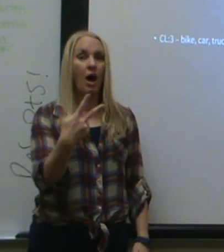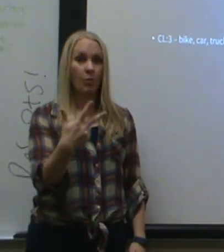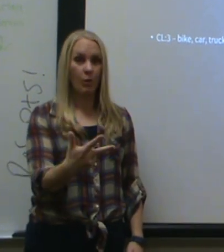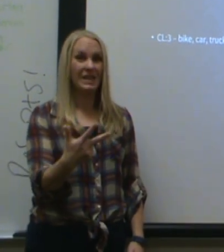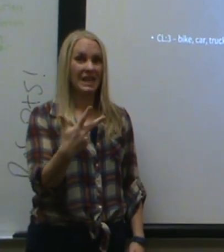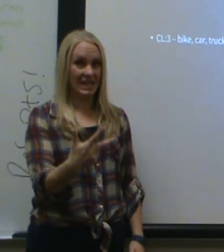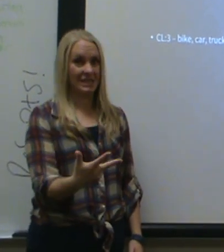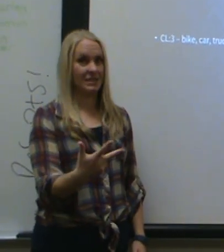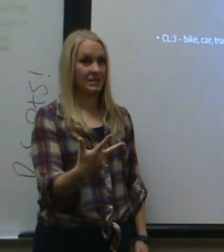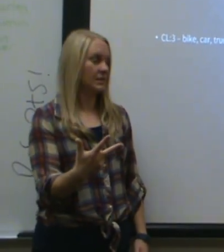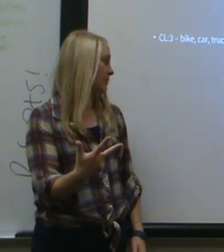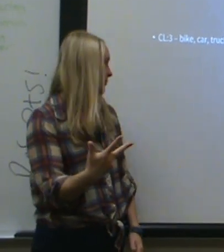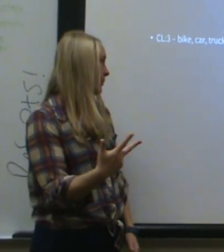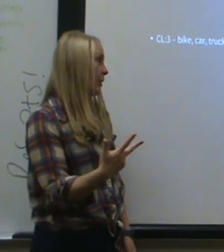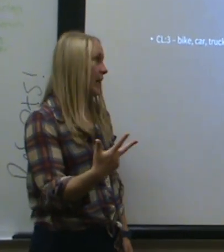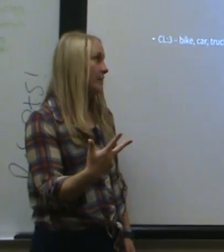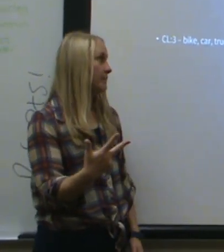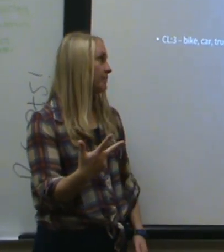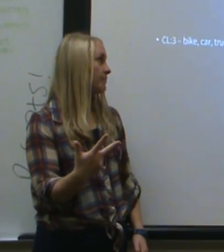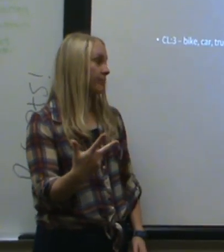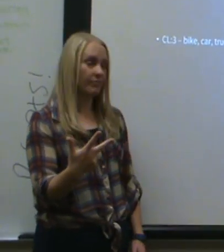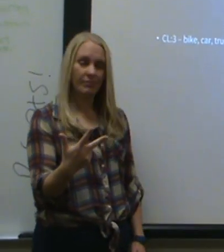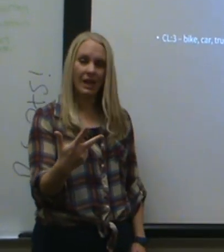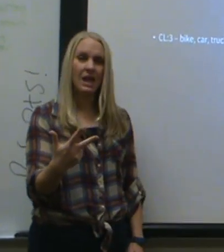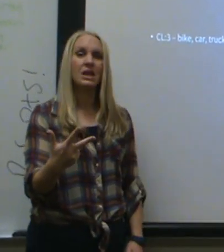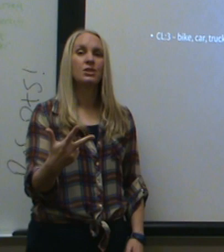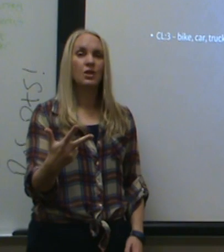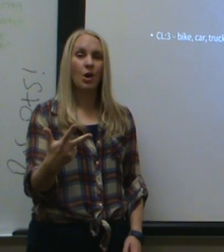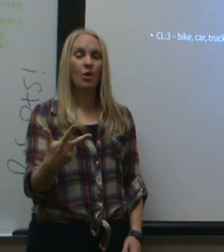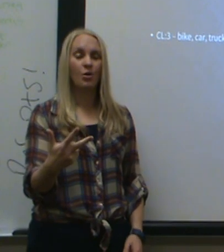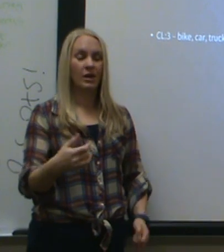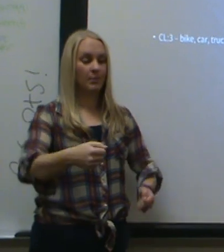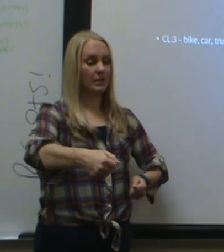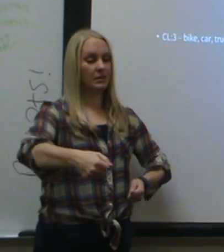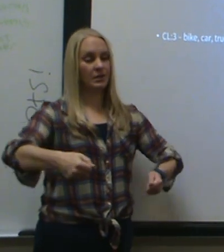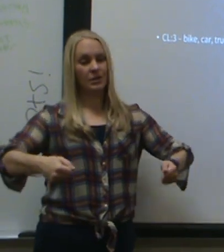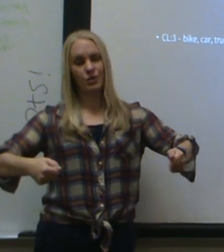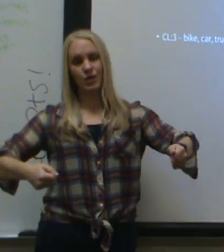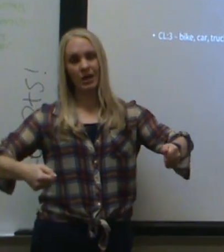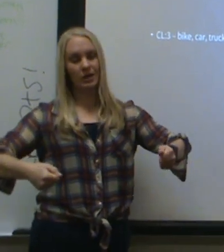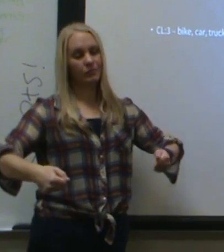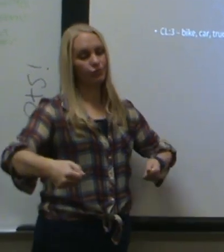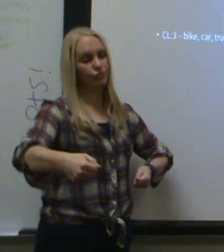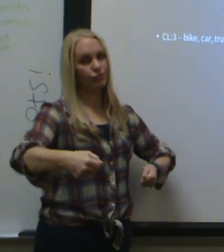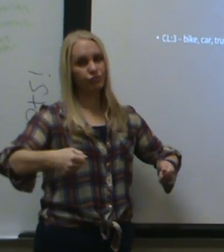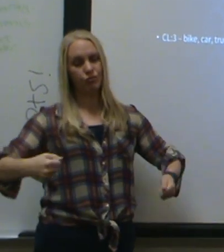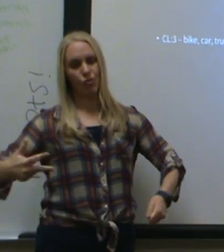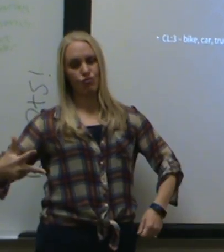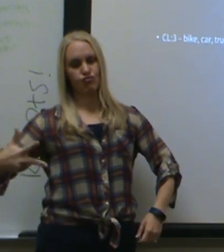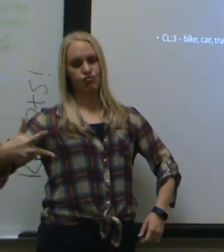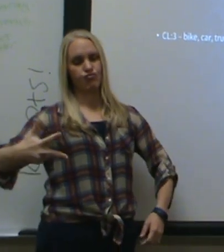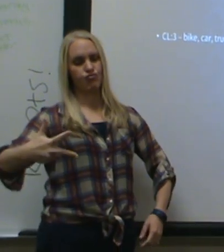on what it is, all right? So it could be a truck,